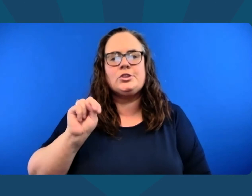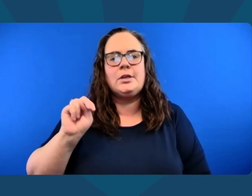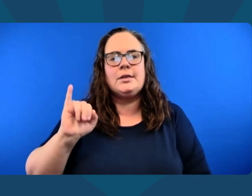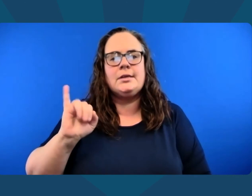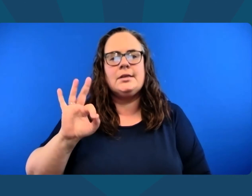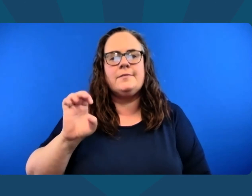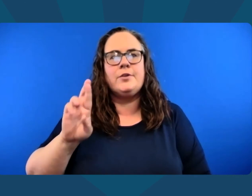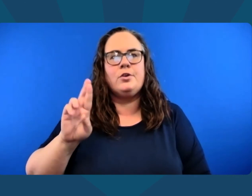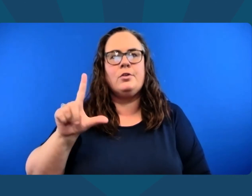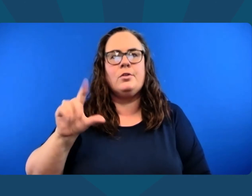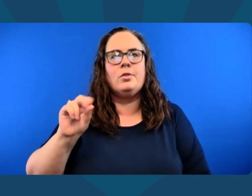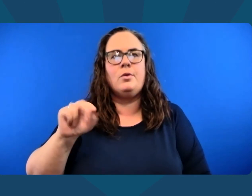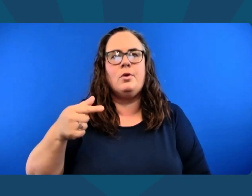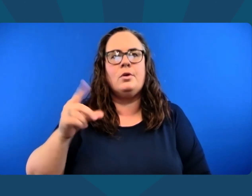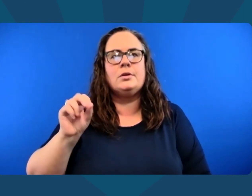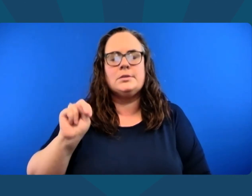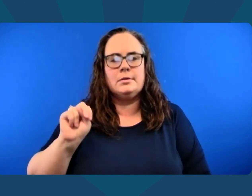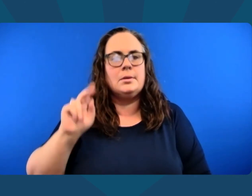Jennifer Longden,